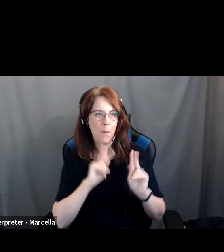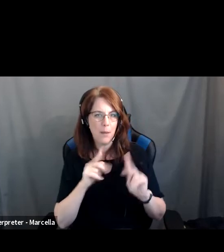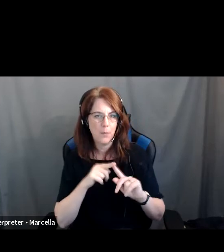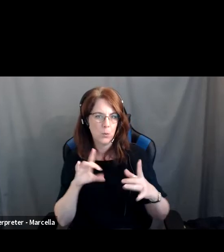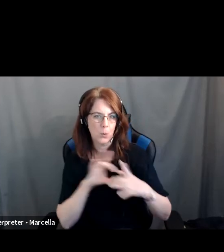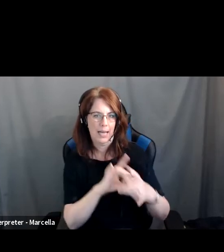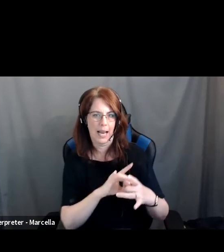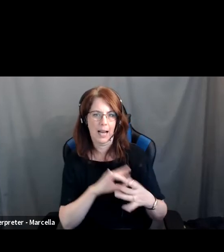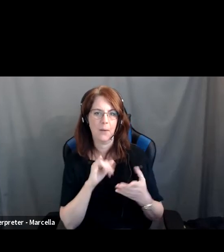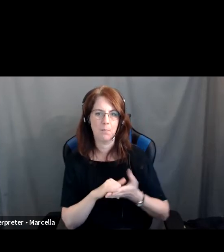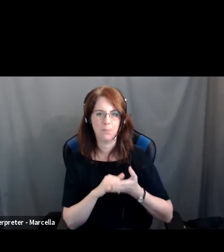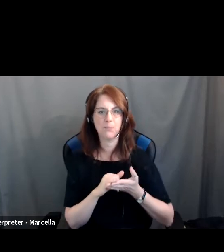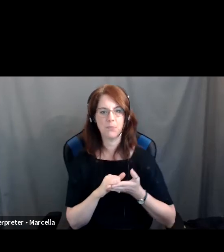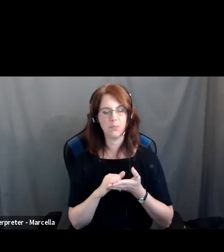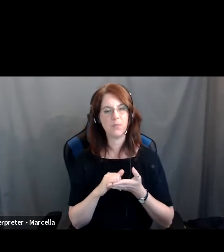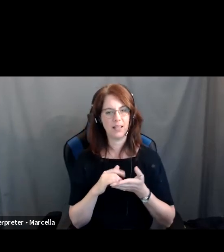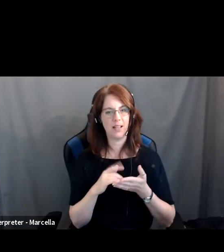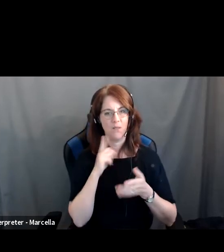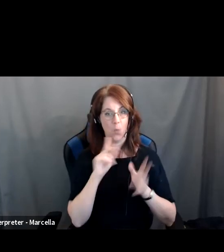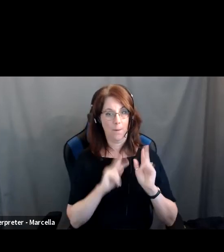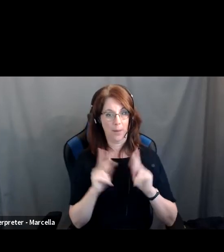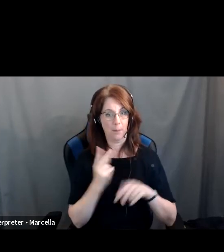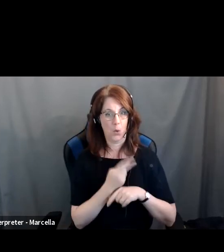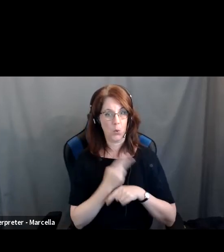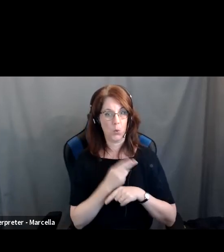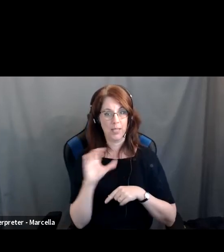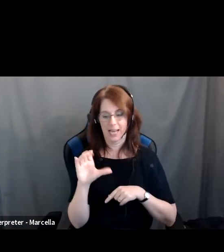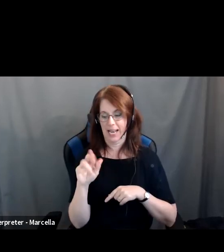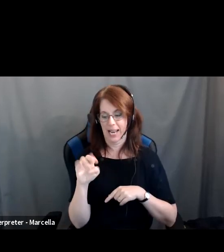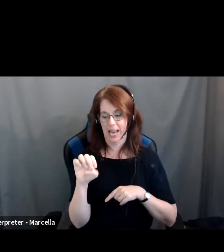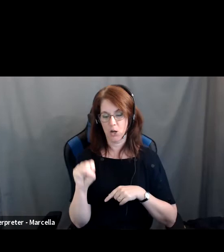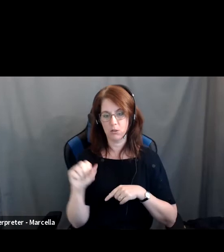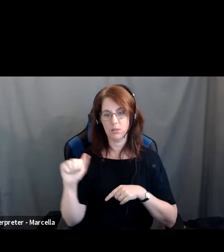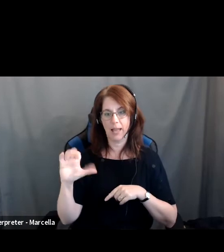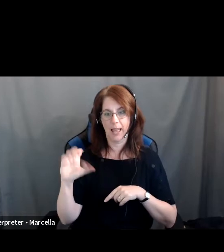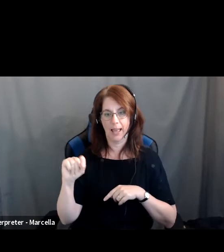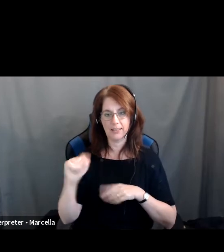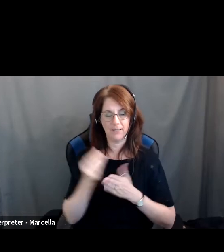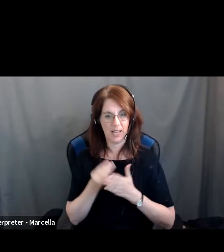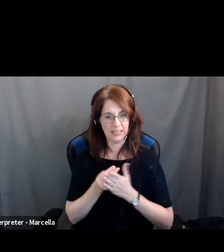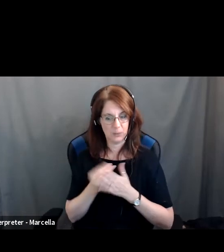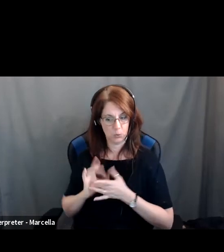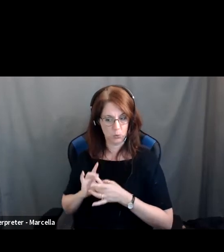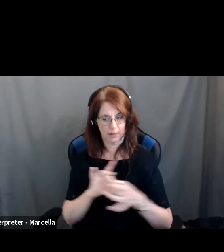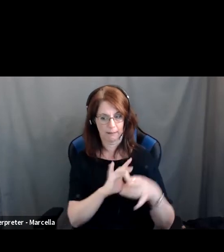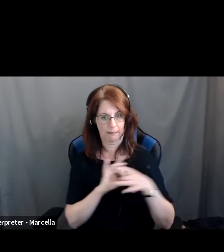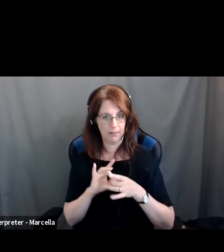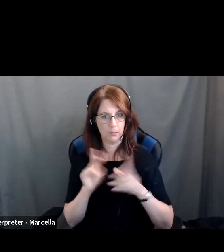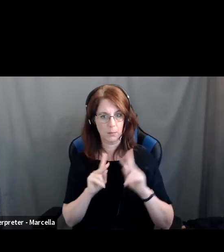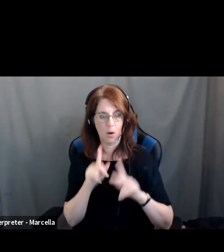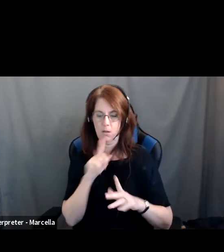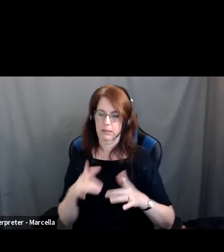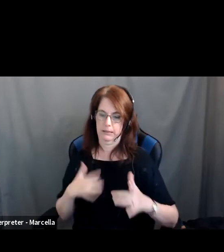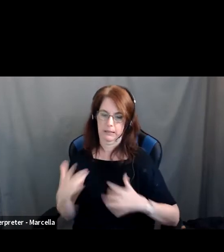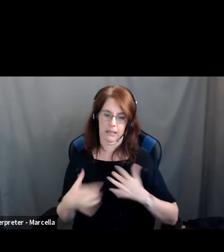this, for folks that are using that CARES Act funding to connect people in, I think that's so